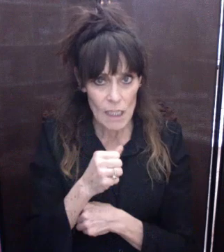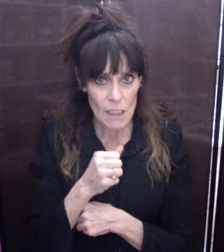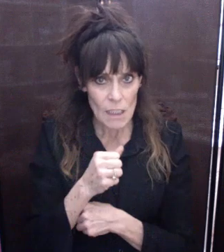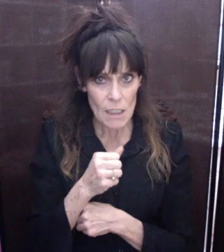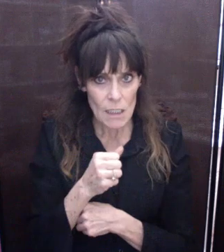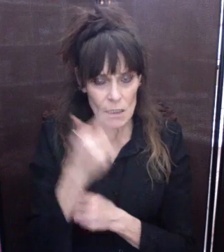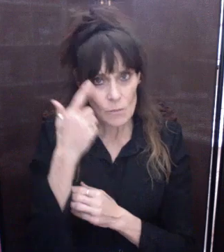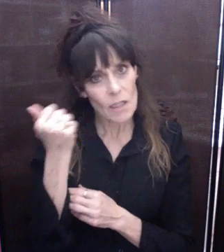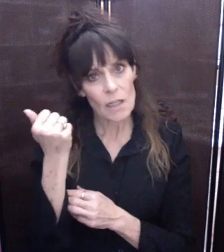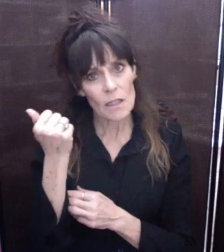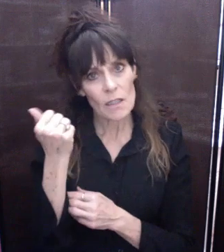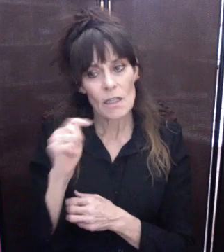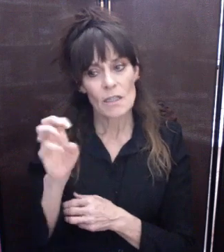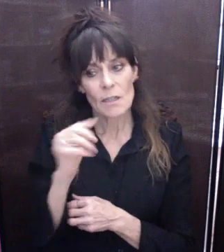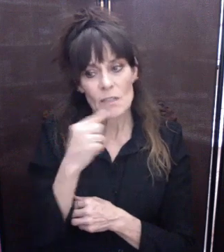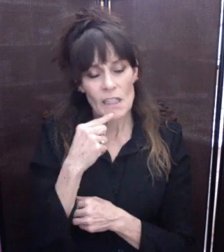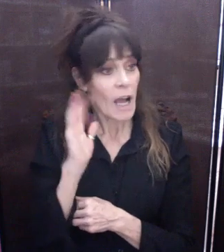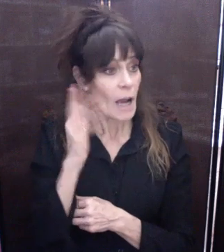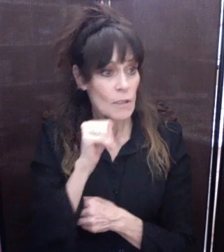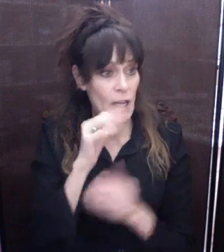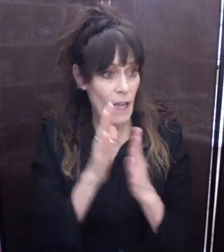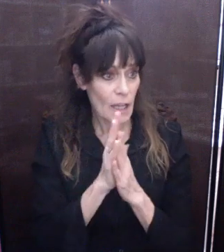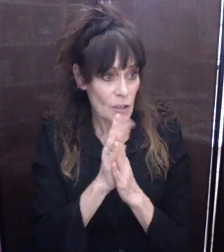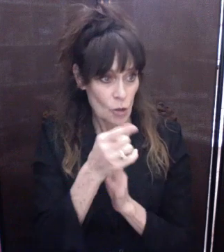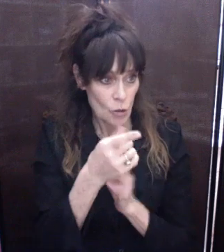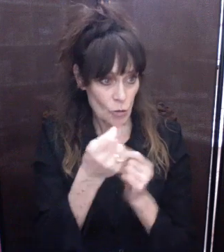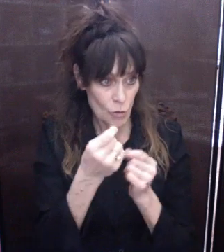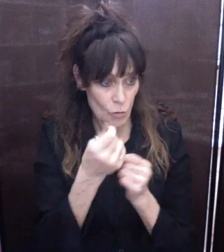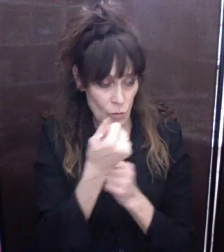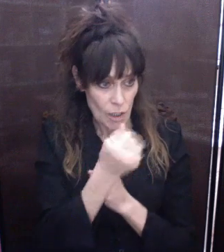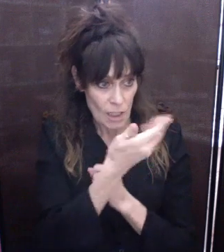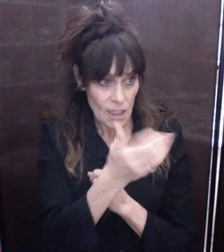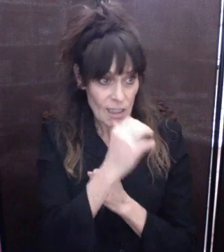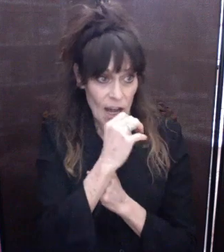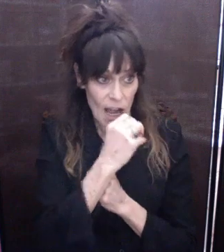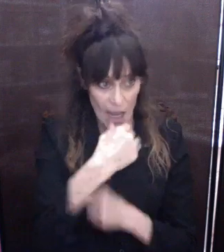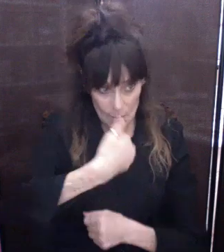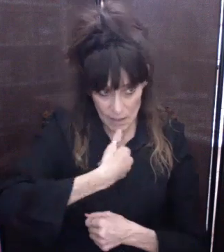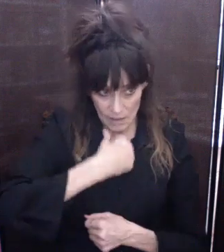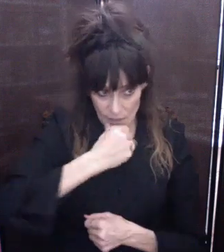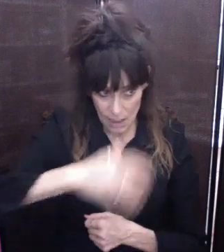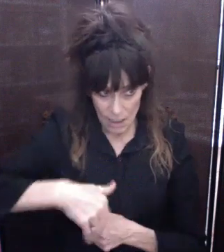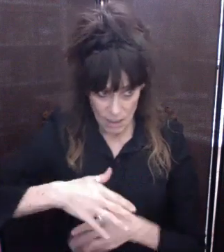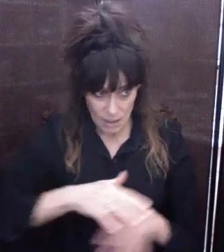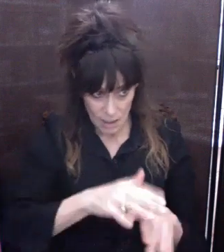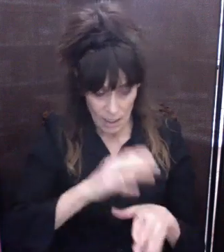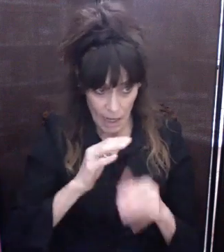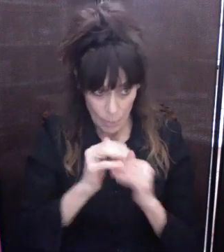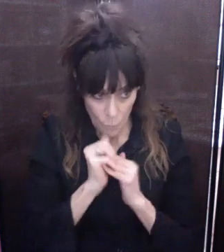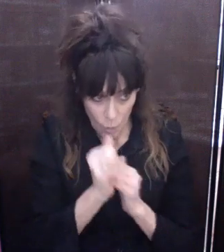Because Tom said, I'm not going to ask you to do anything that I haven't already done. And I will walk through this with you. And I say the same